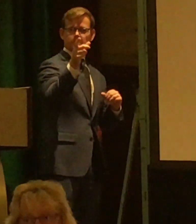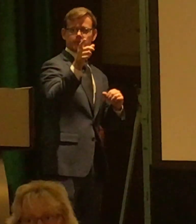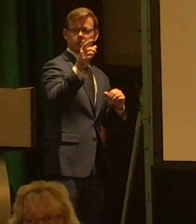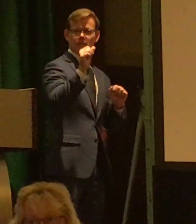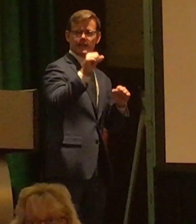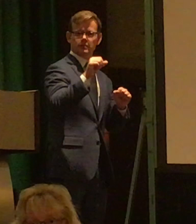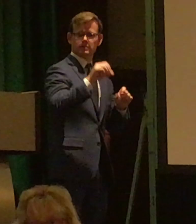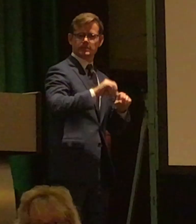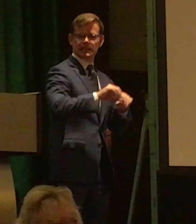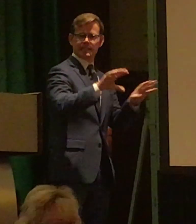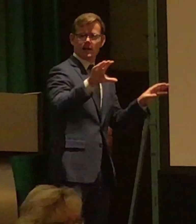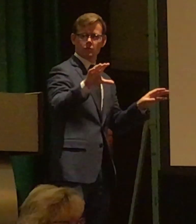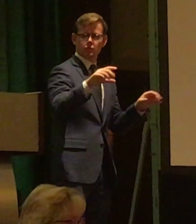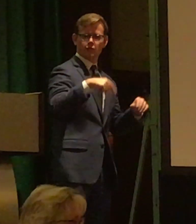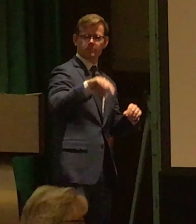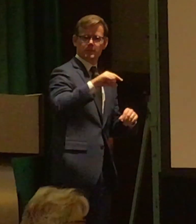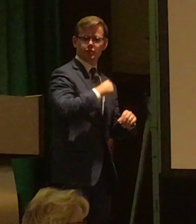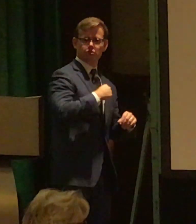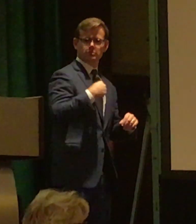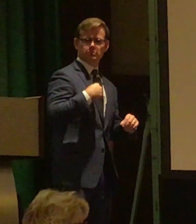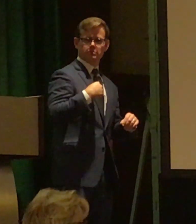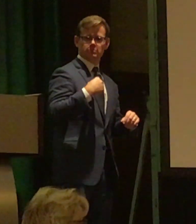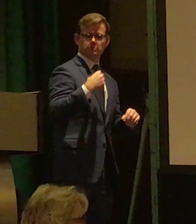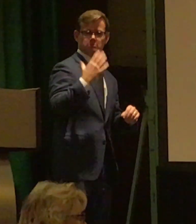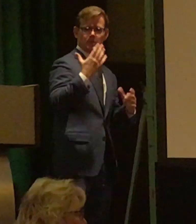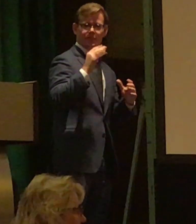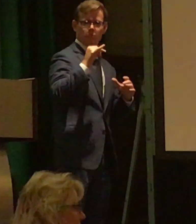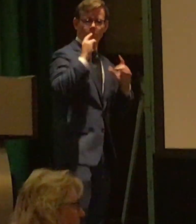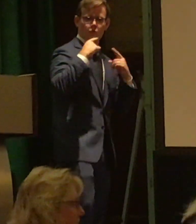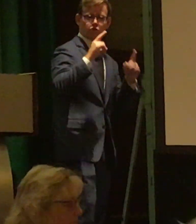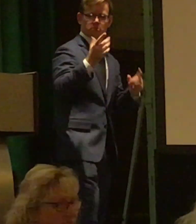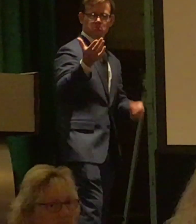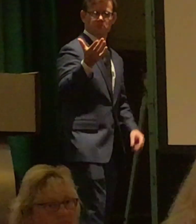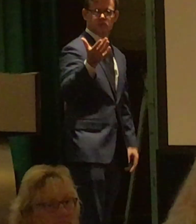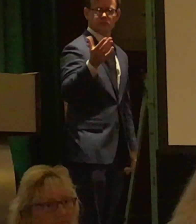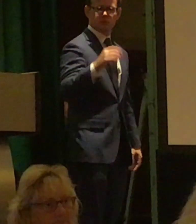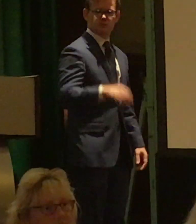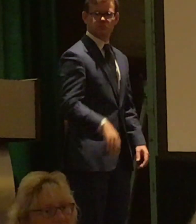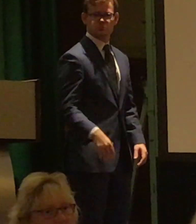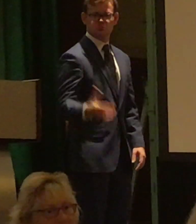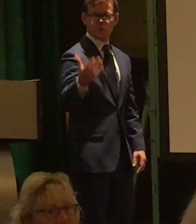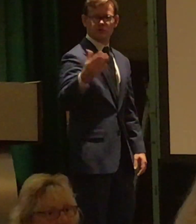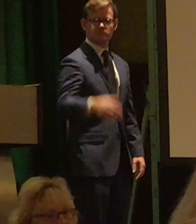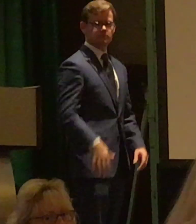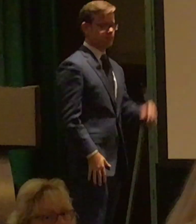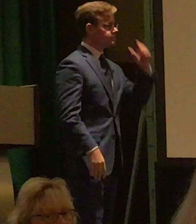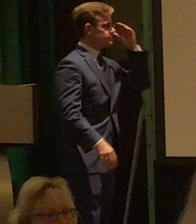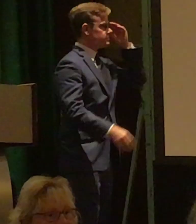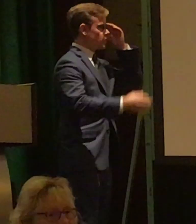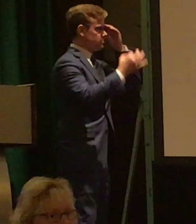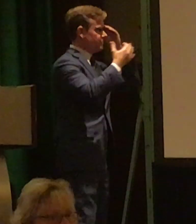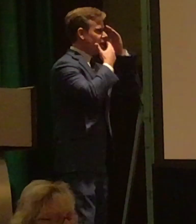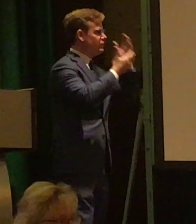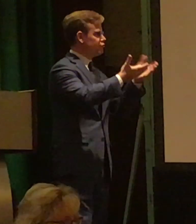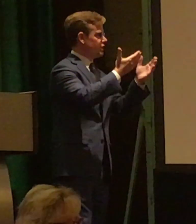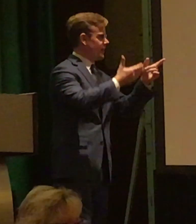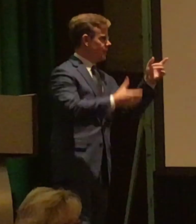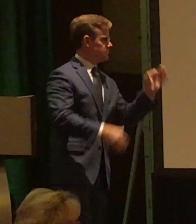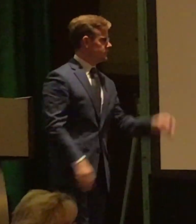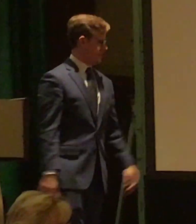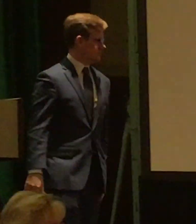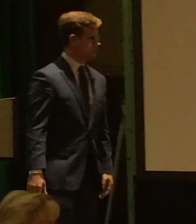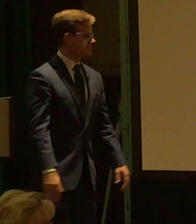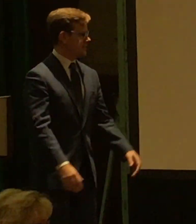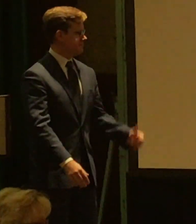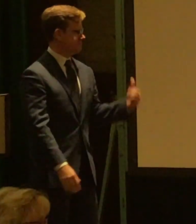right? Can you distribute to the membership something like that, if people are wanting to write a